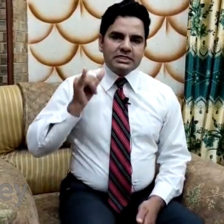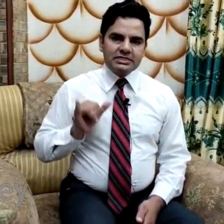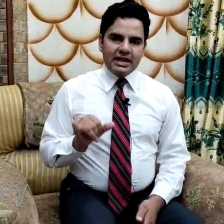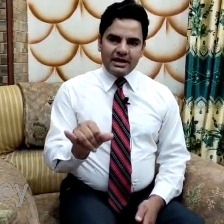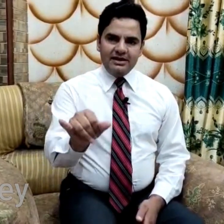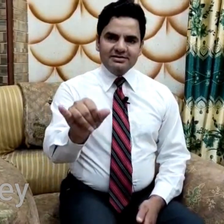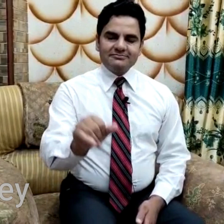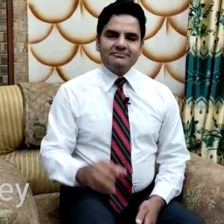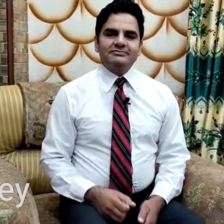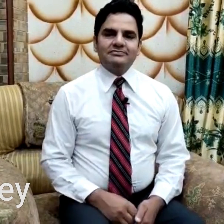they,